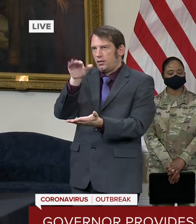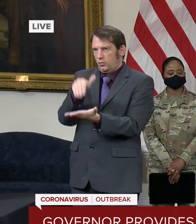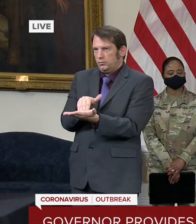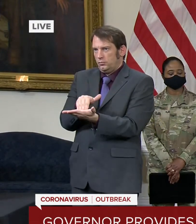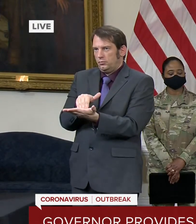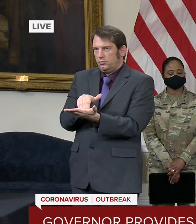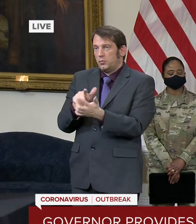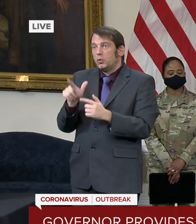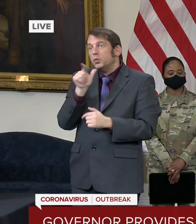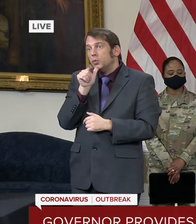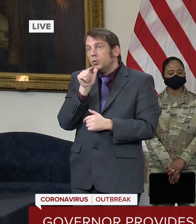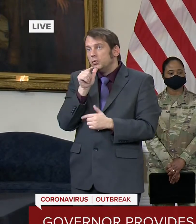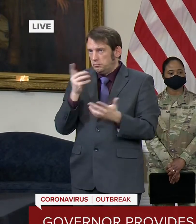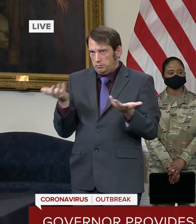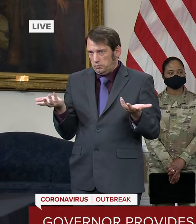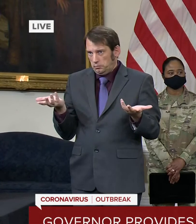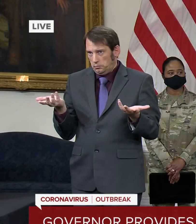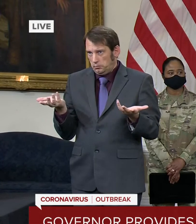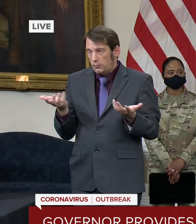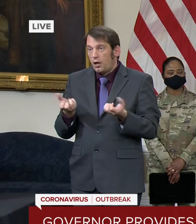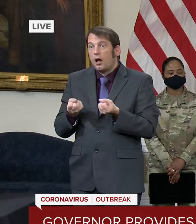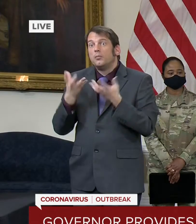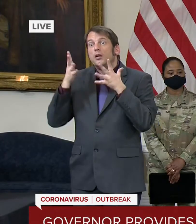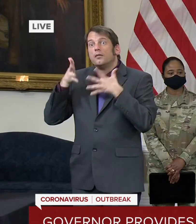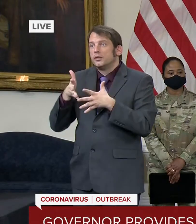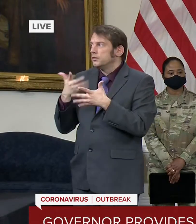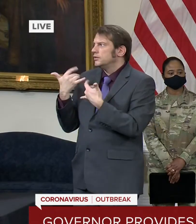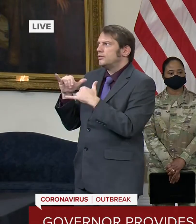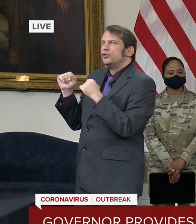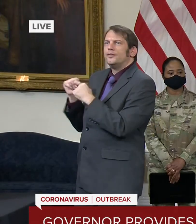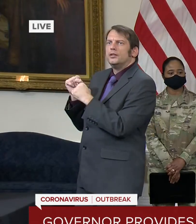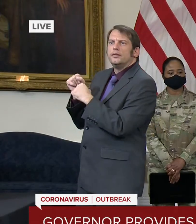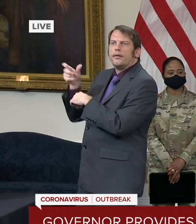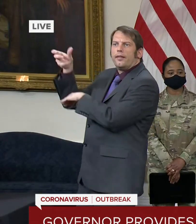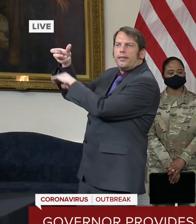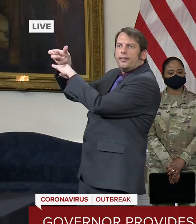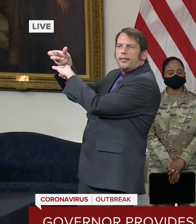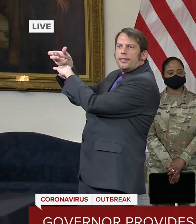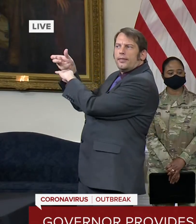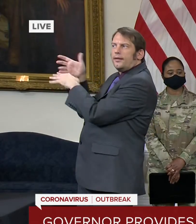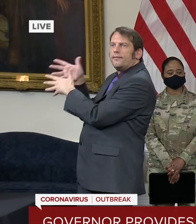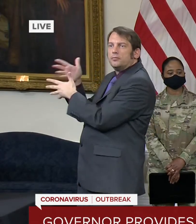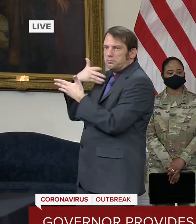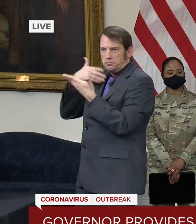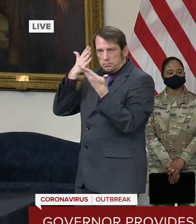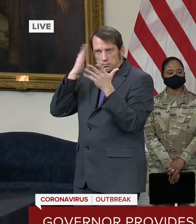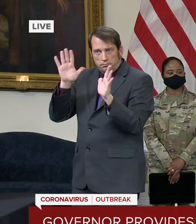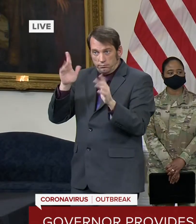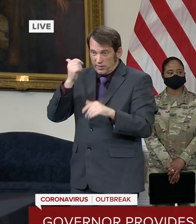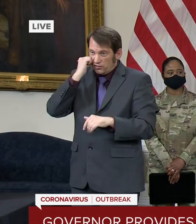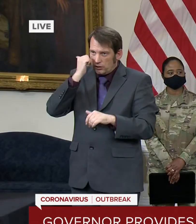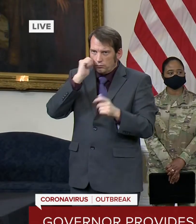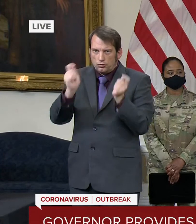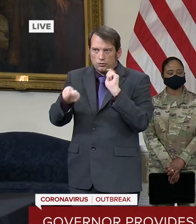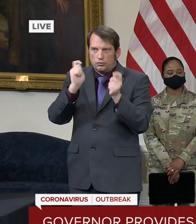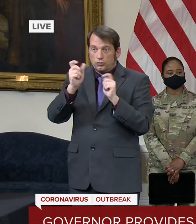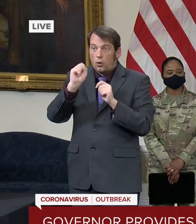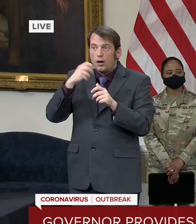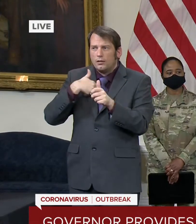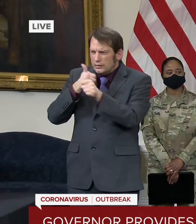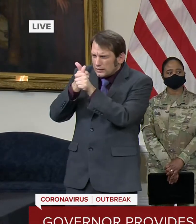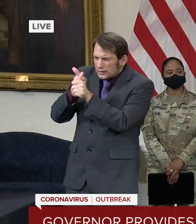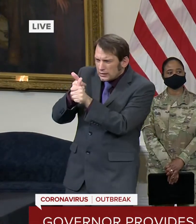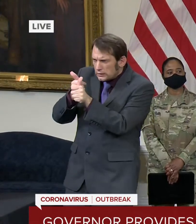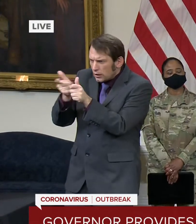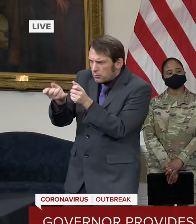Who has how many left in the freezer is something that's changing every day or every hour, and it's a little harder to track, but we're trying our best to do